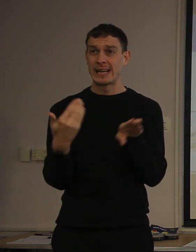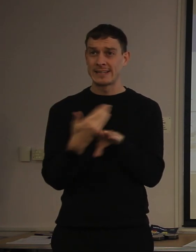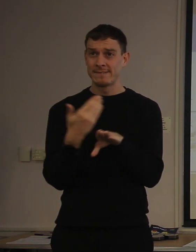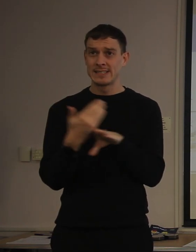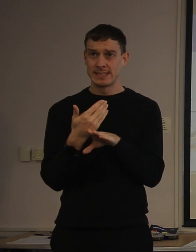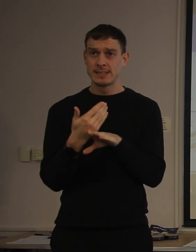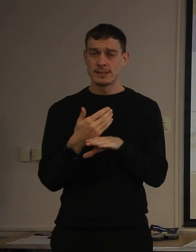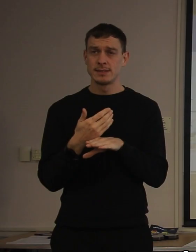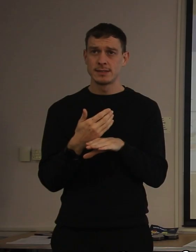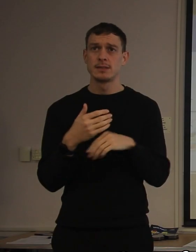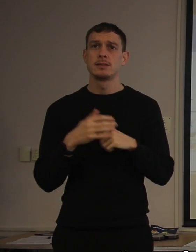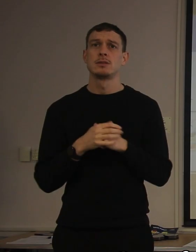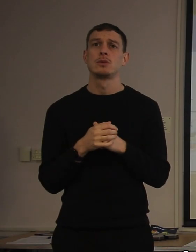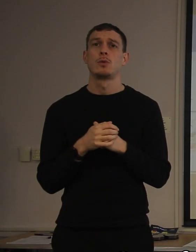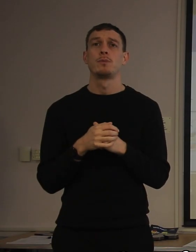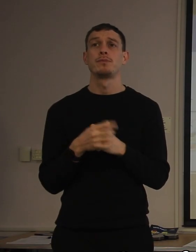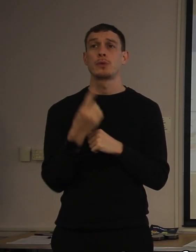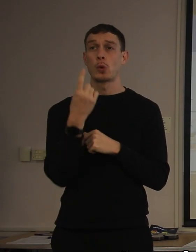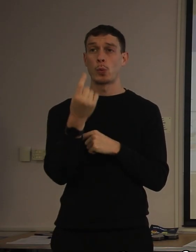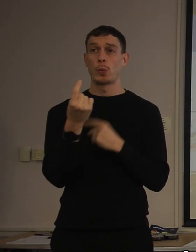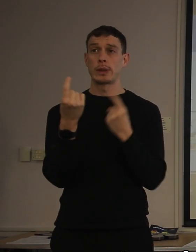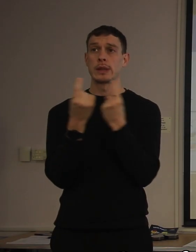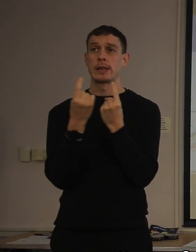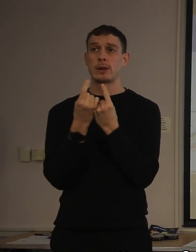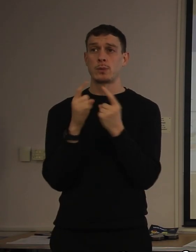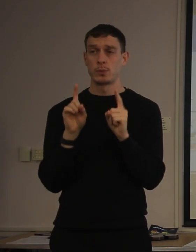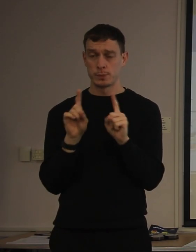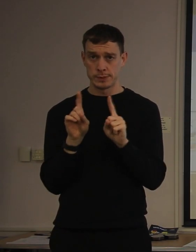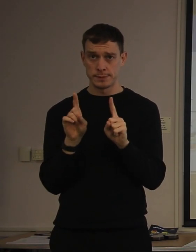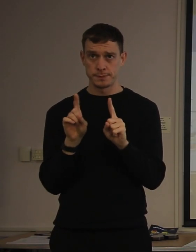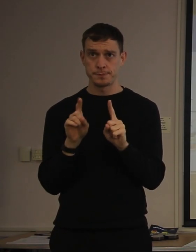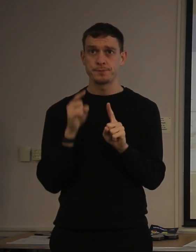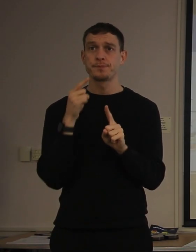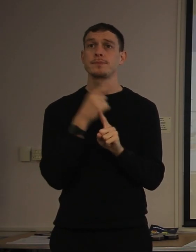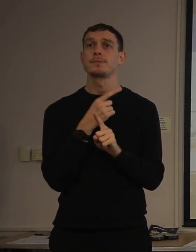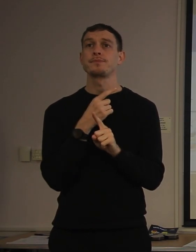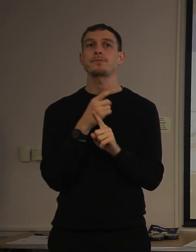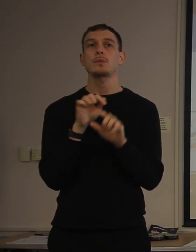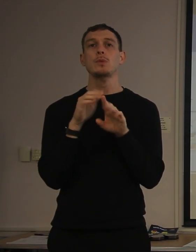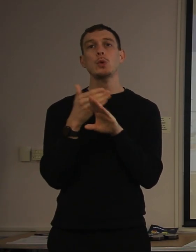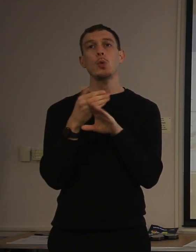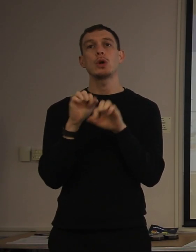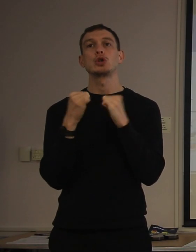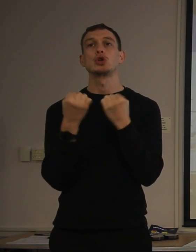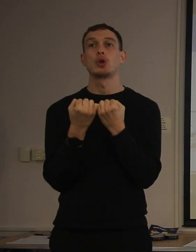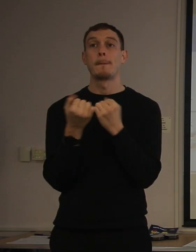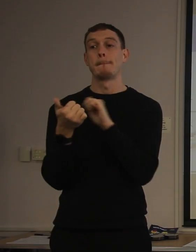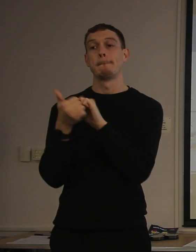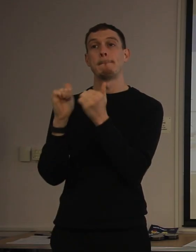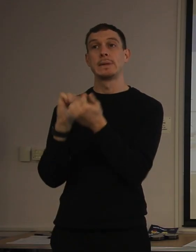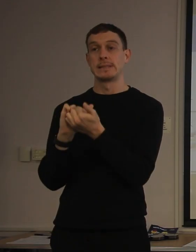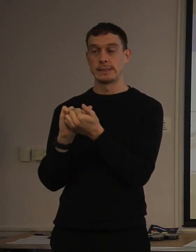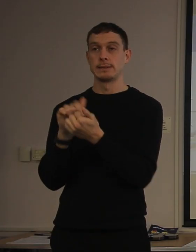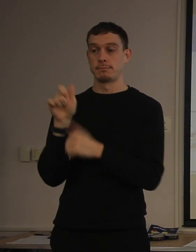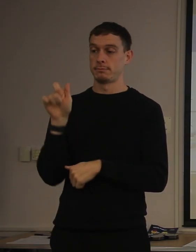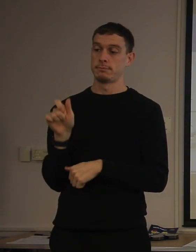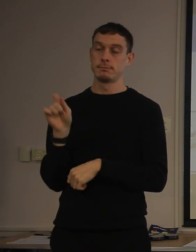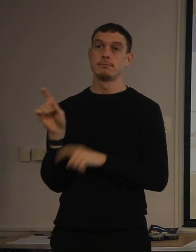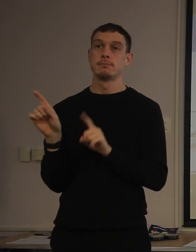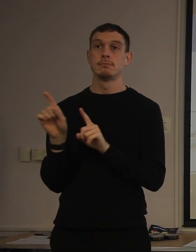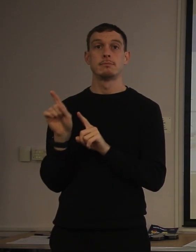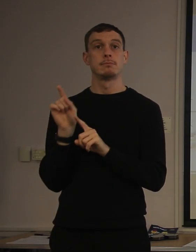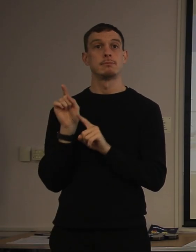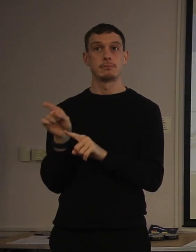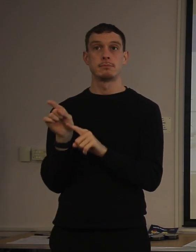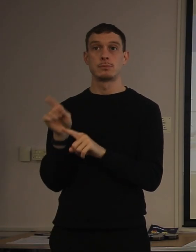in here. One of the things that we do is we have a wood workshop buddy, and so he